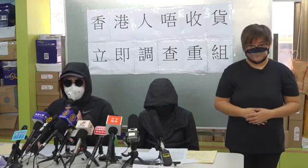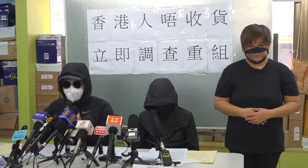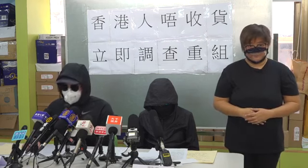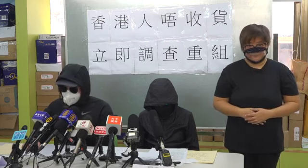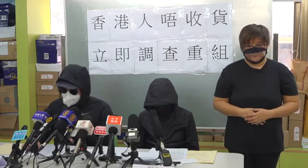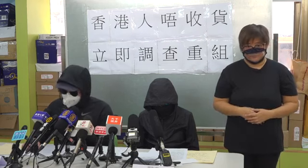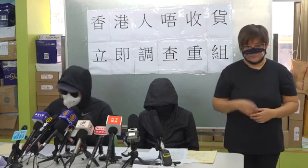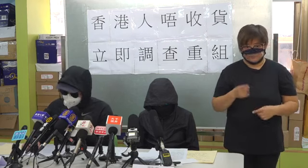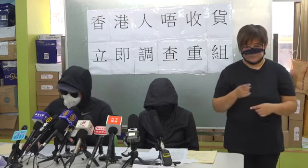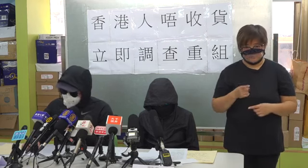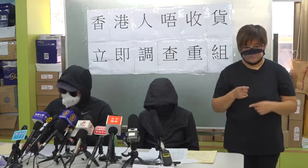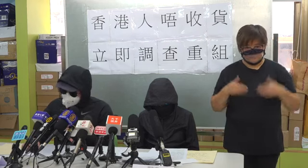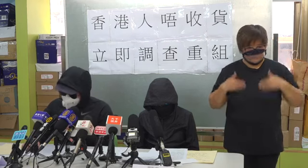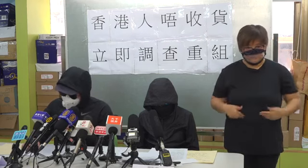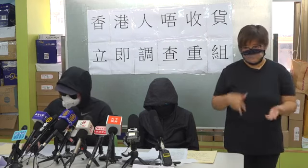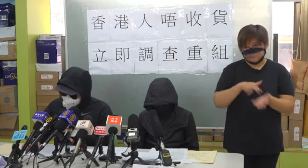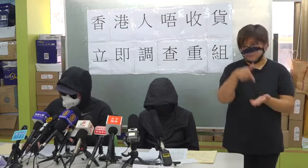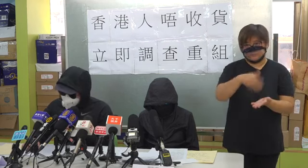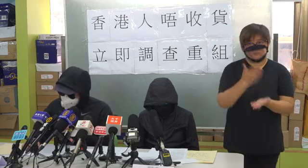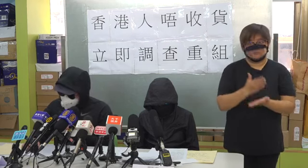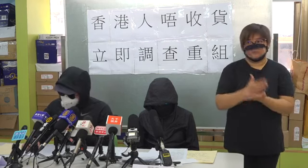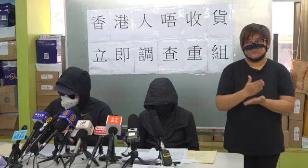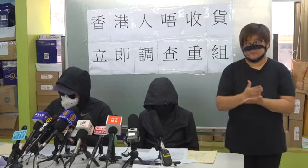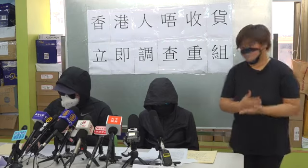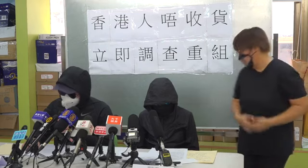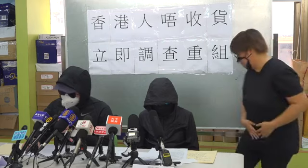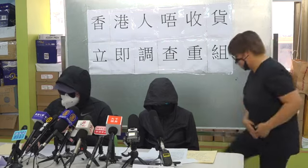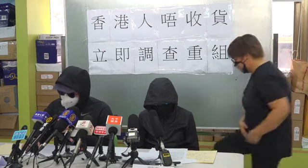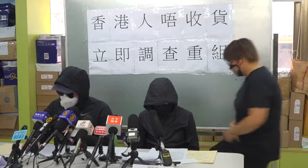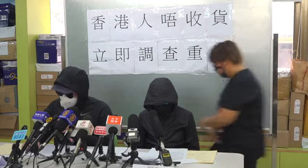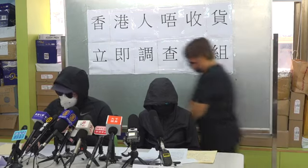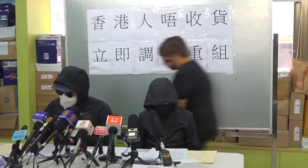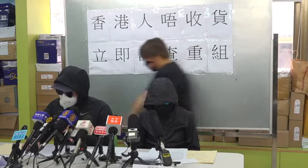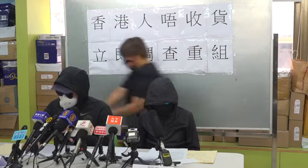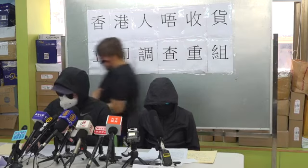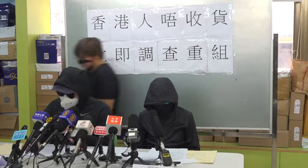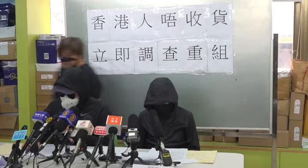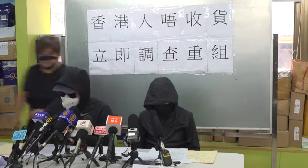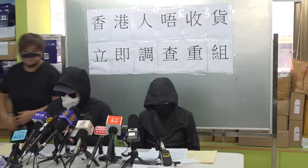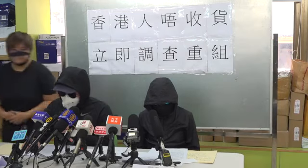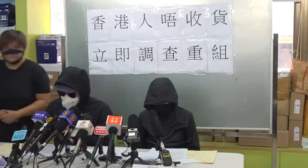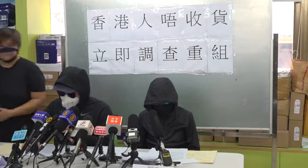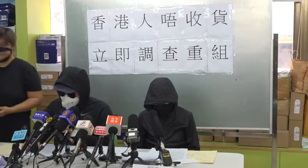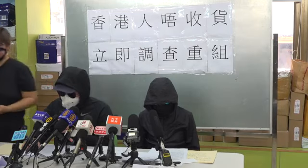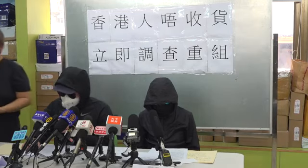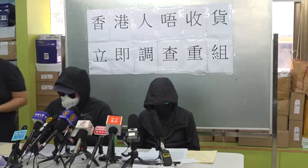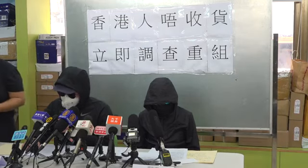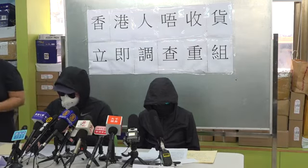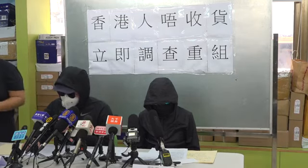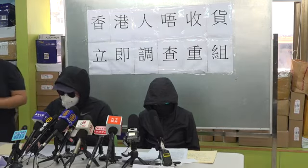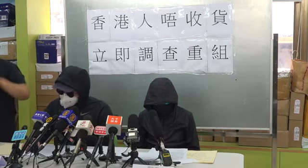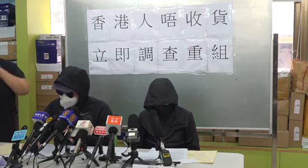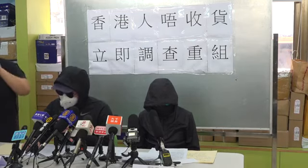entirely toothless. This report must not be taken with any credibility. It has evaded all the key